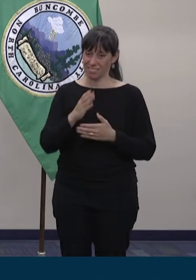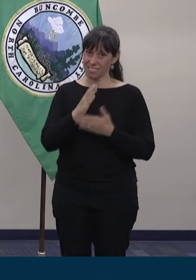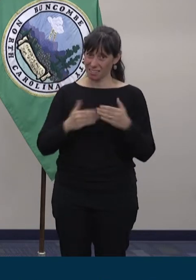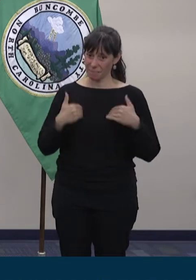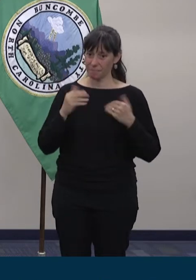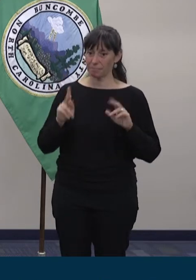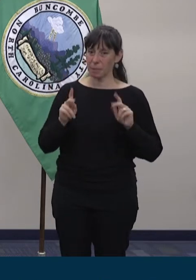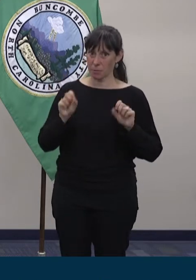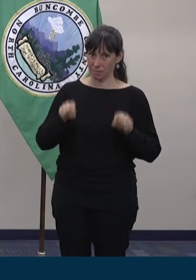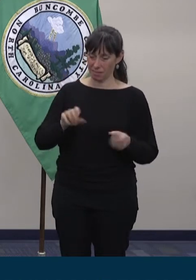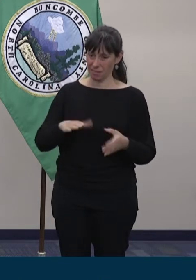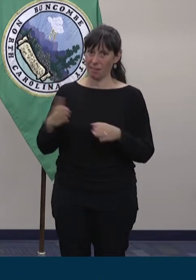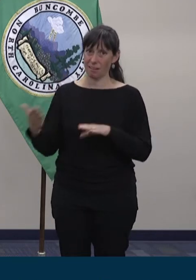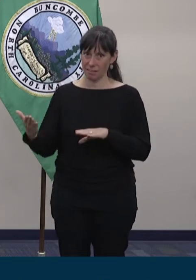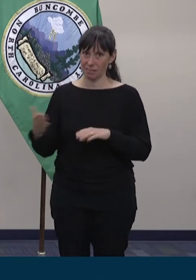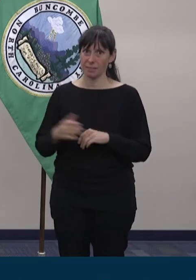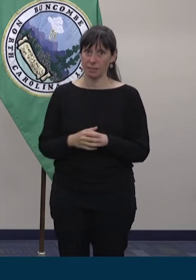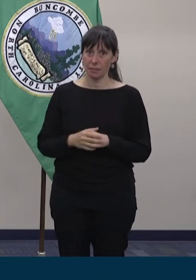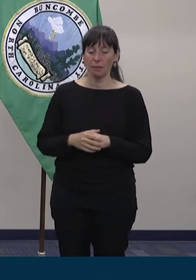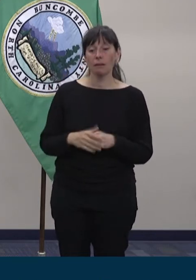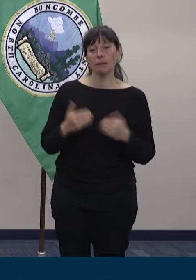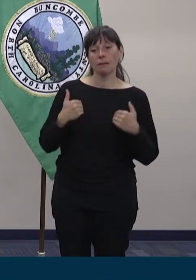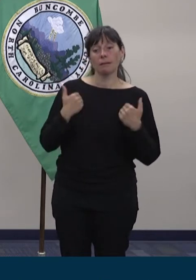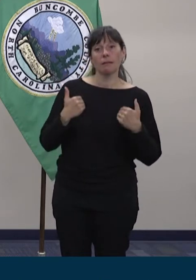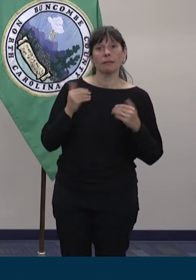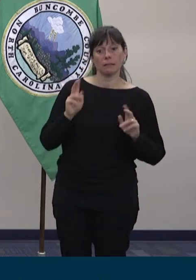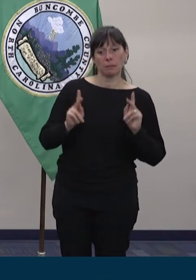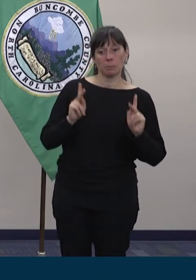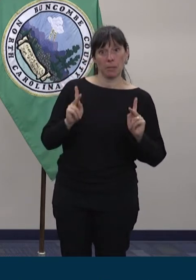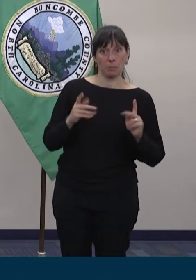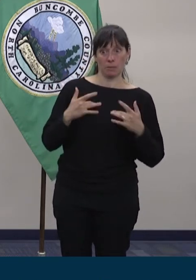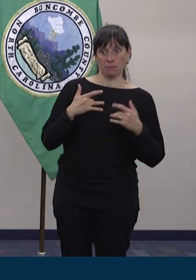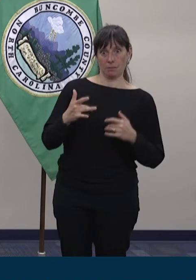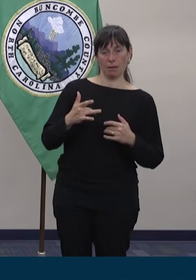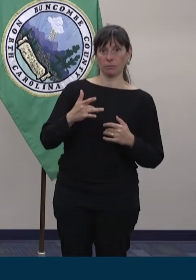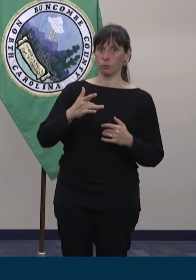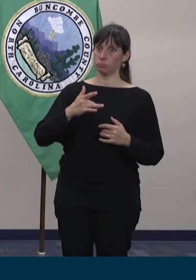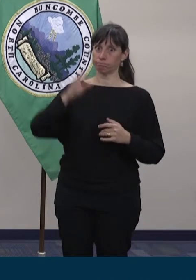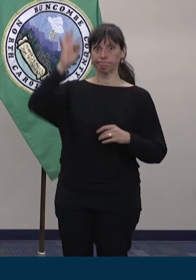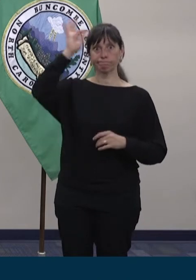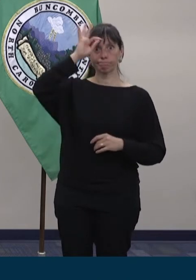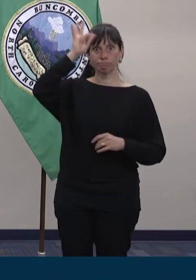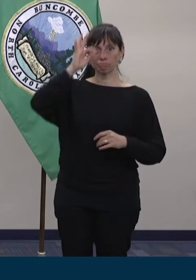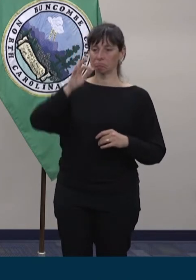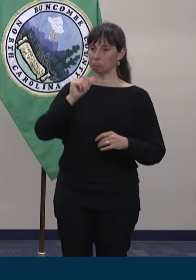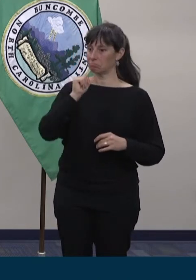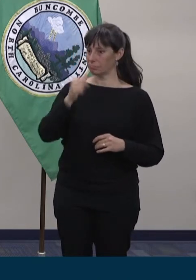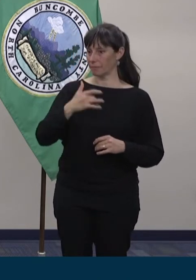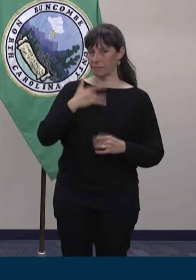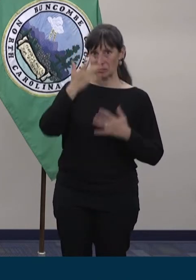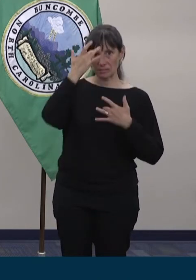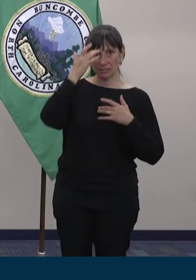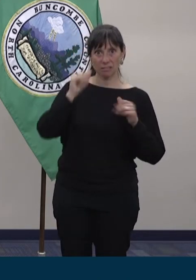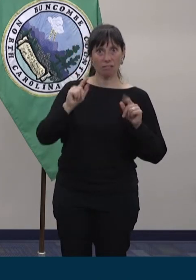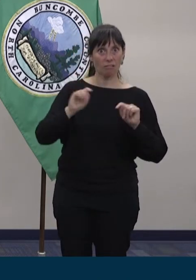Younger individuals also may be more likely to show no symptoms, yet still spread the virus.